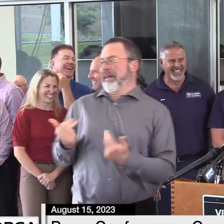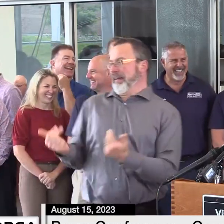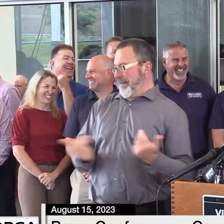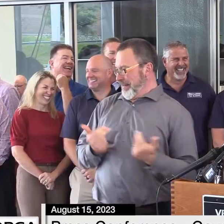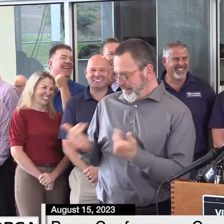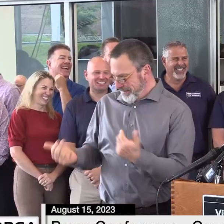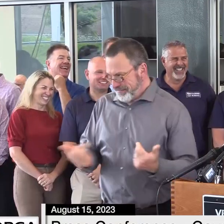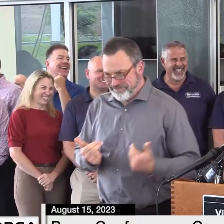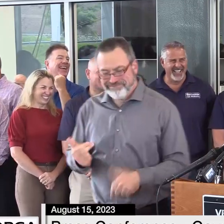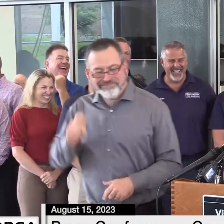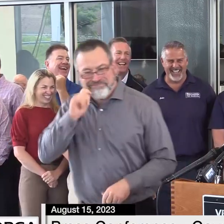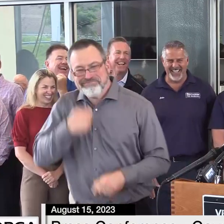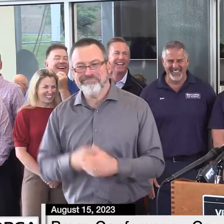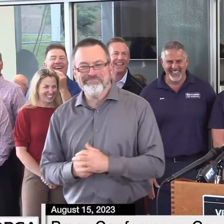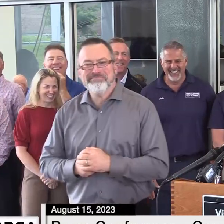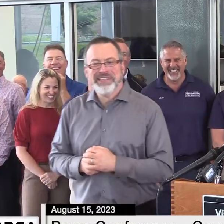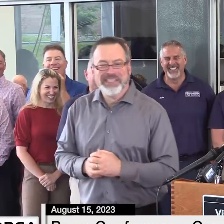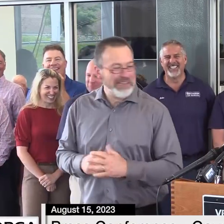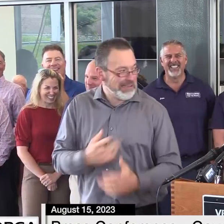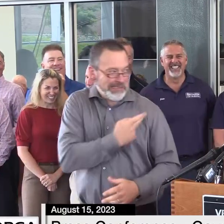So we'll keep on talking.